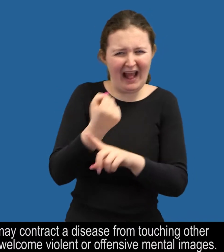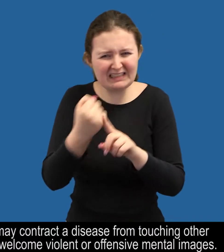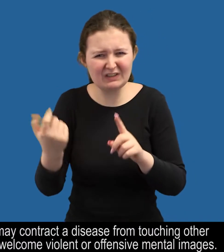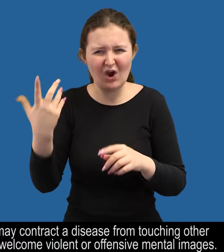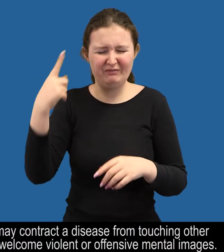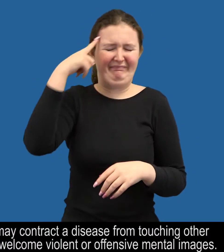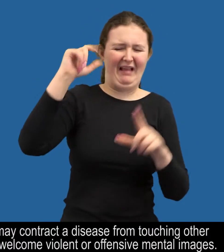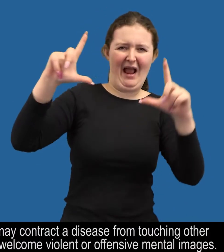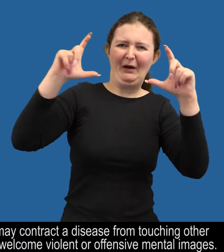mental images.